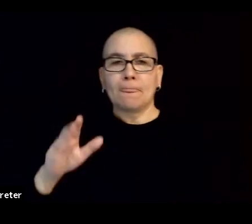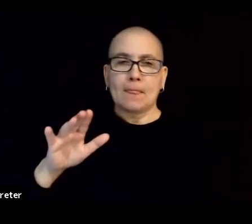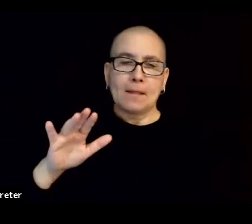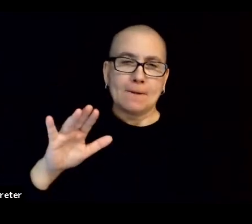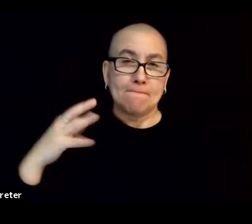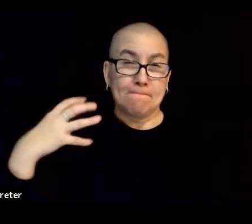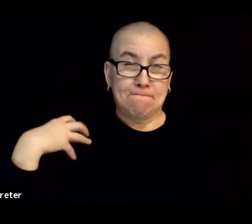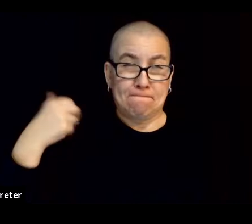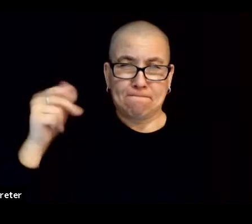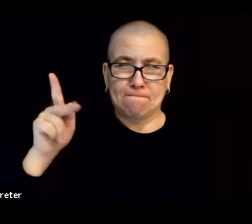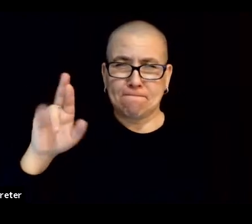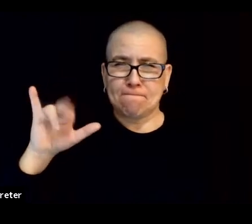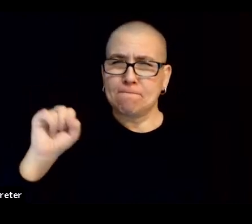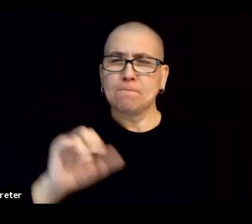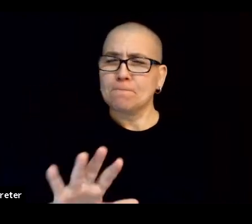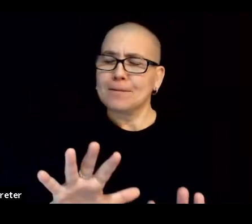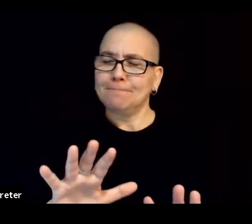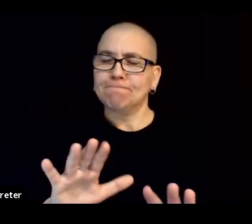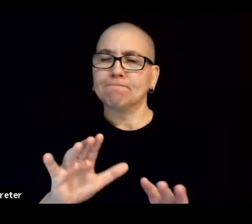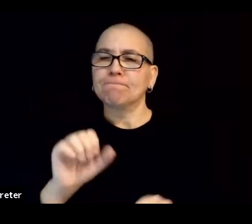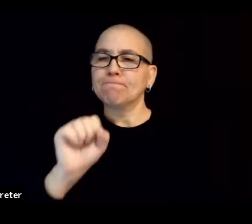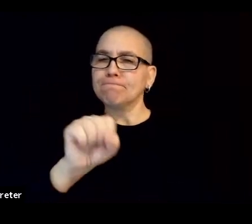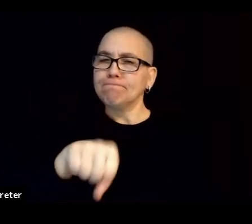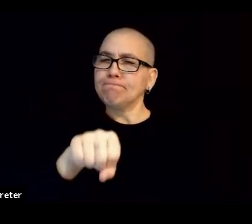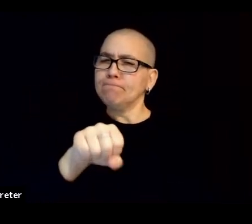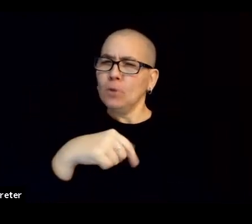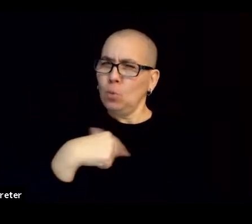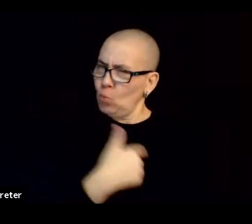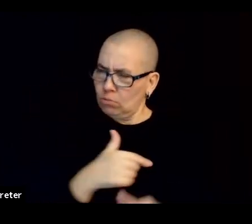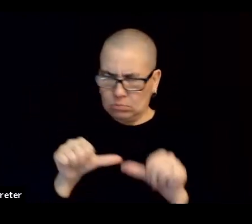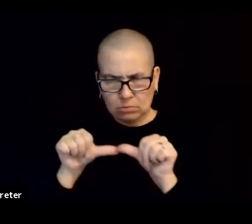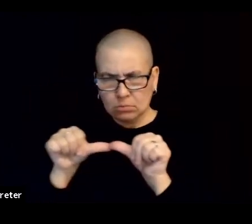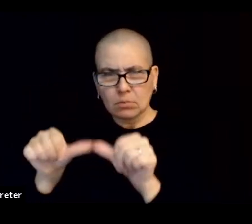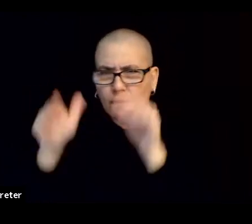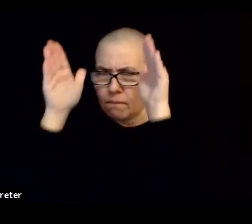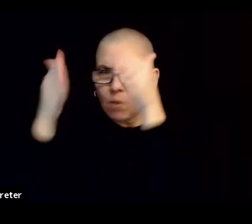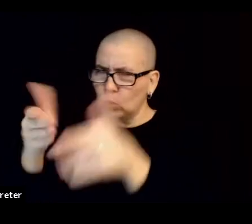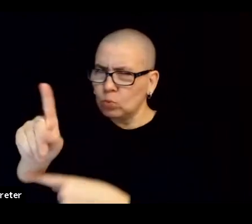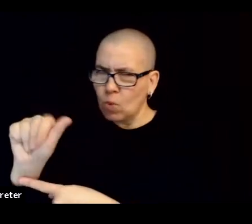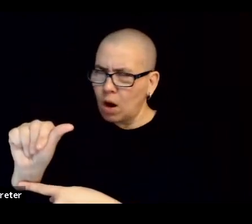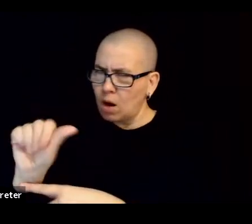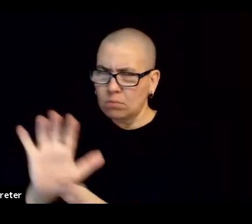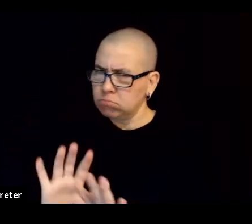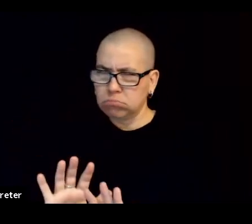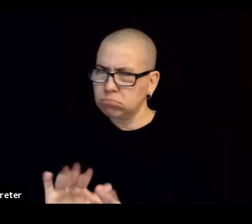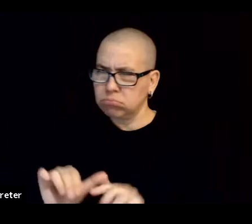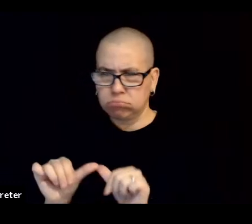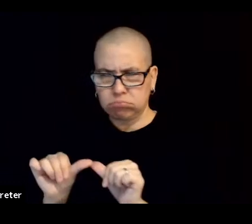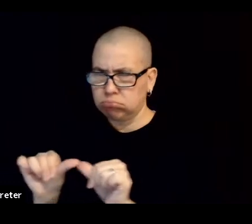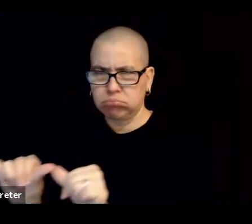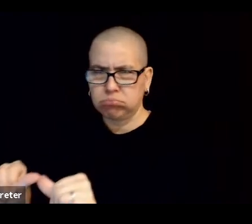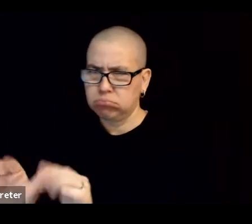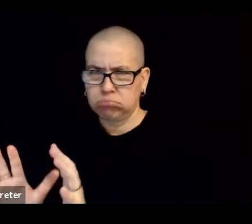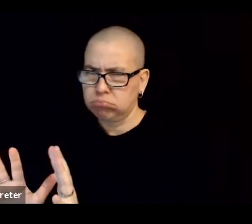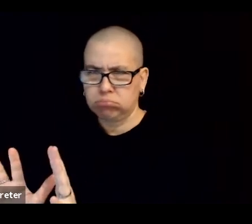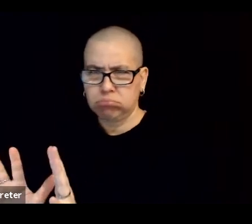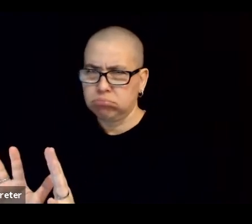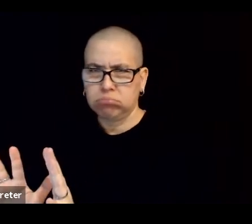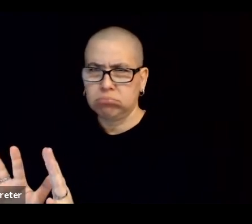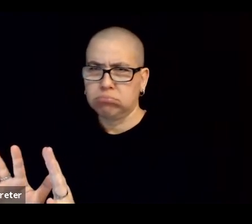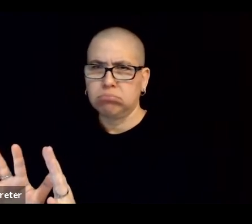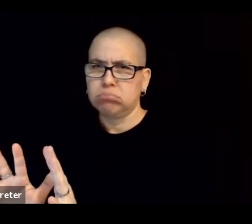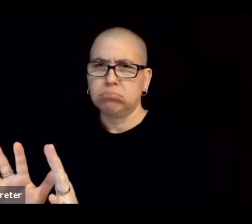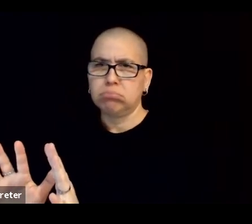even as our partners in the health systems are expanding, they are also continuing